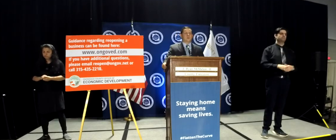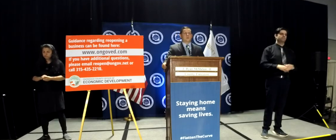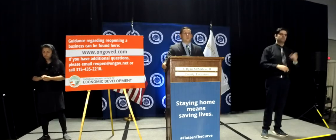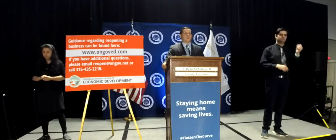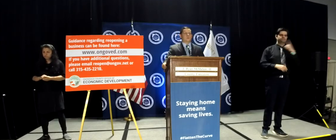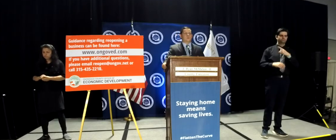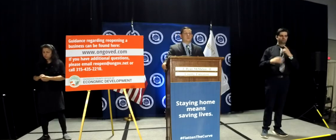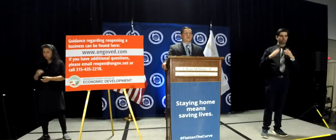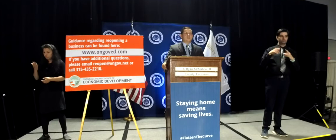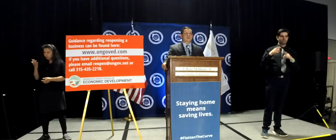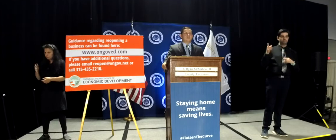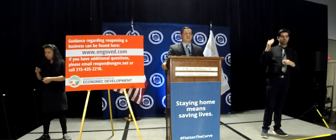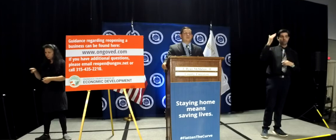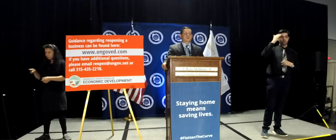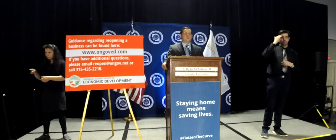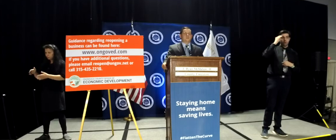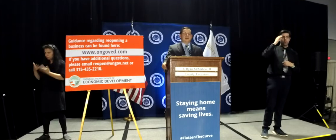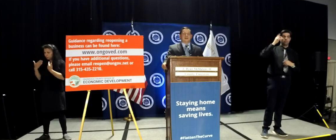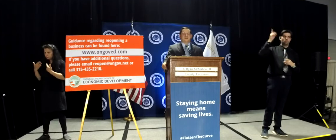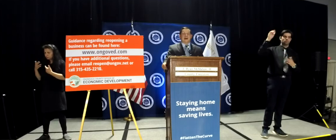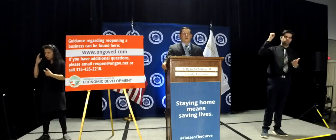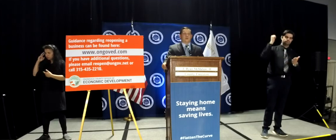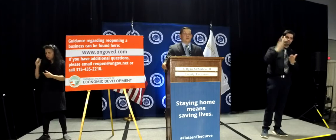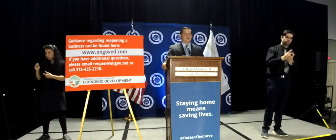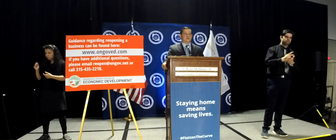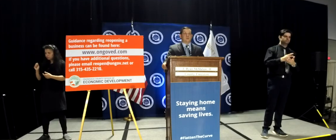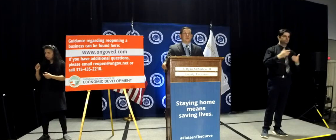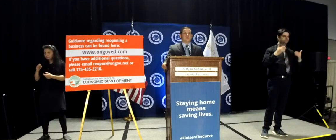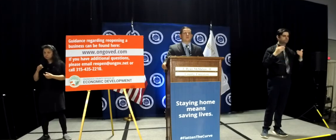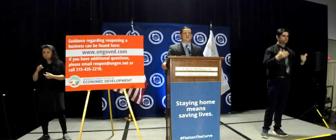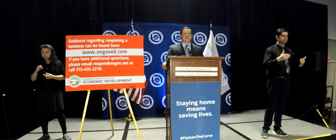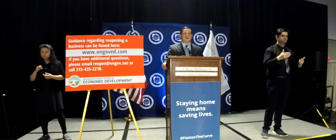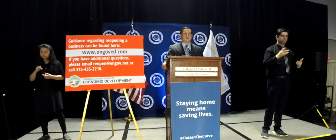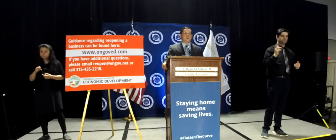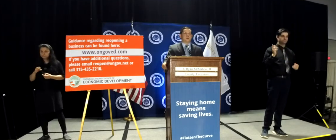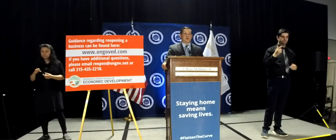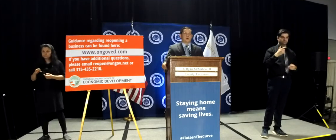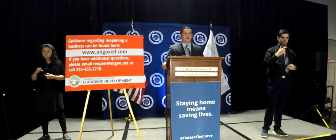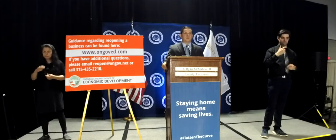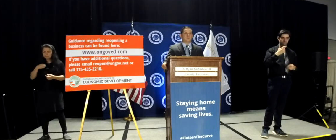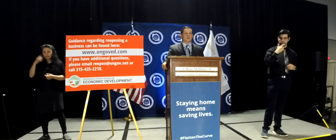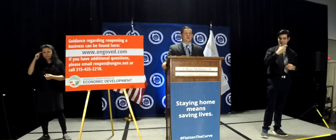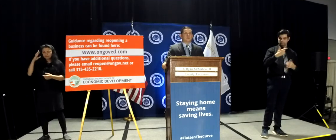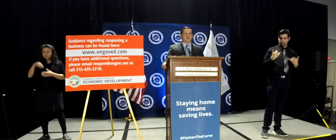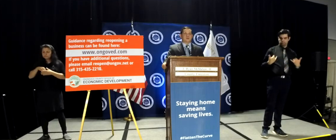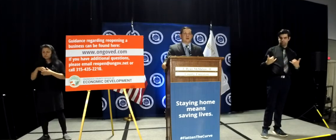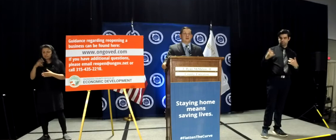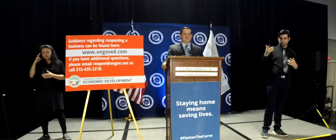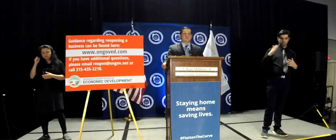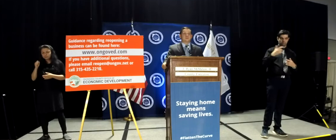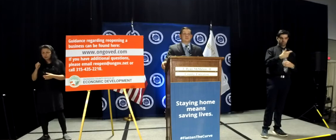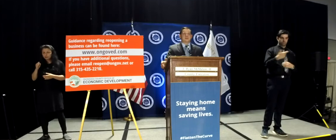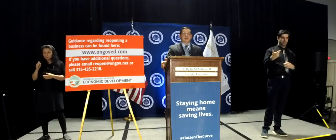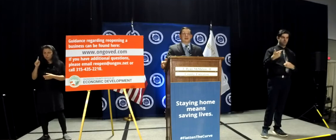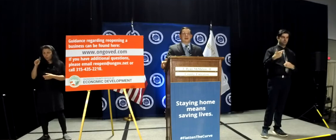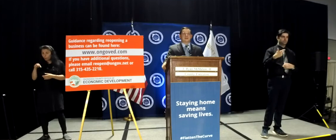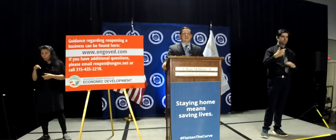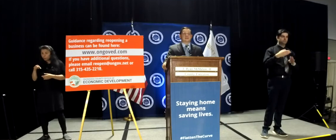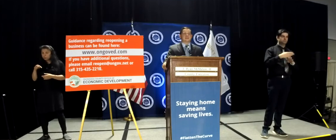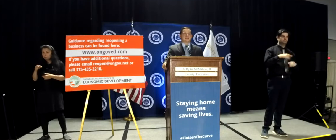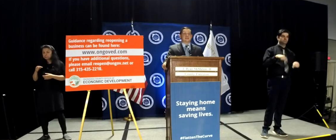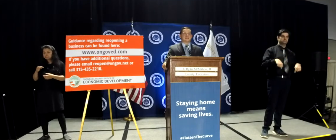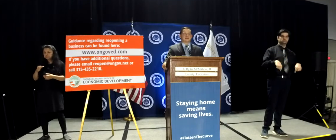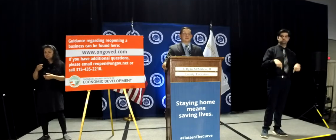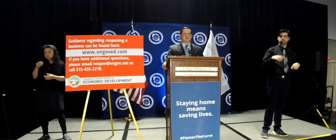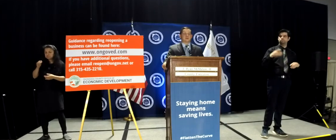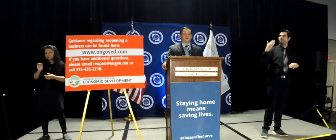I knew it would be a matter of hours, whether it was today or tomorrow. I knew today. I just had